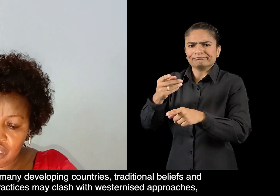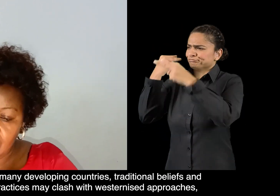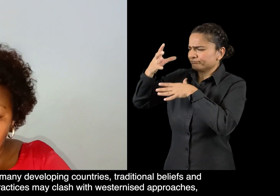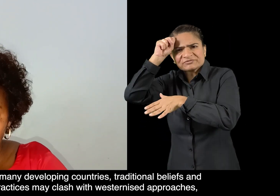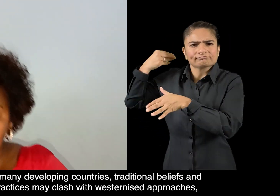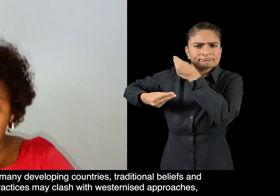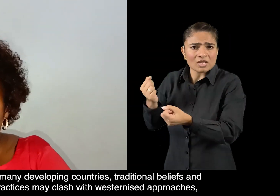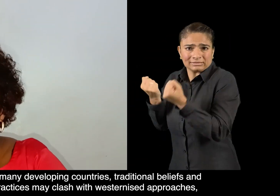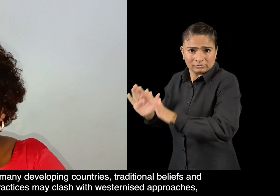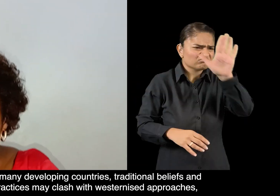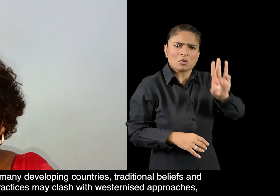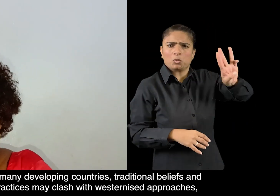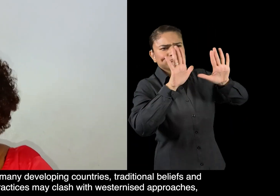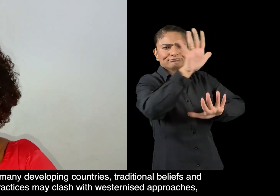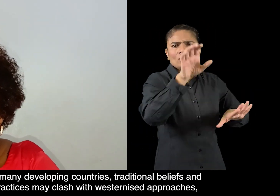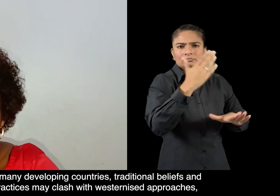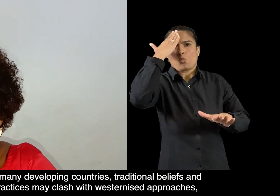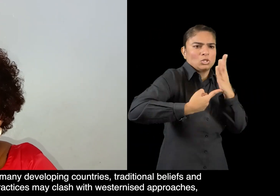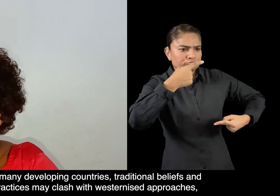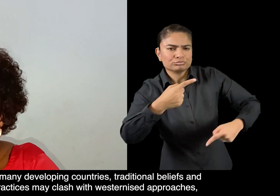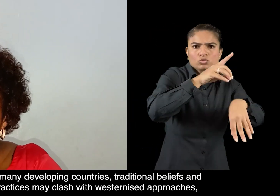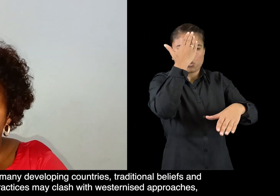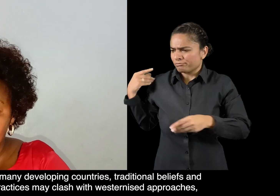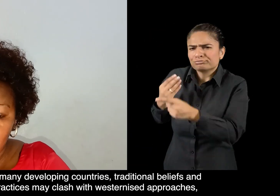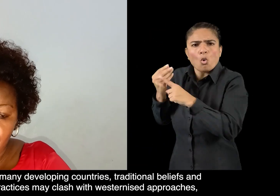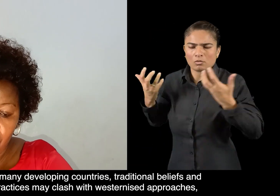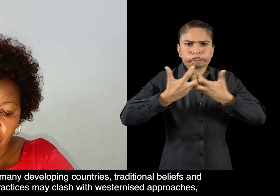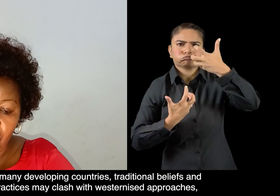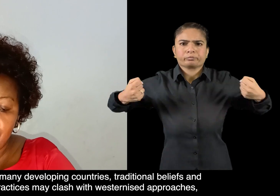beliefs and practices may clash with